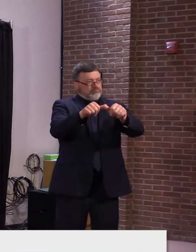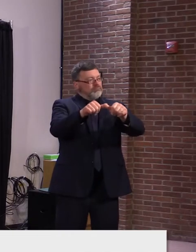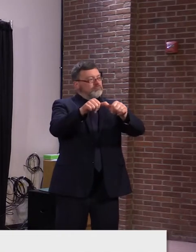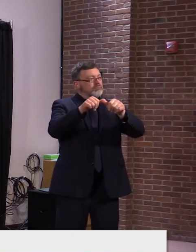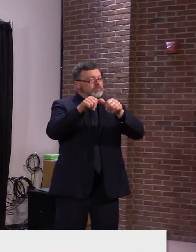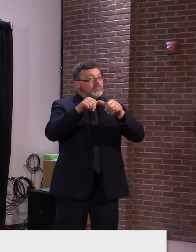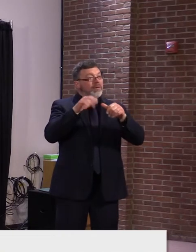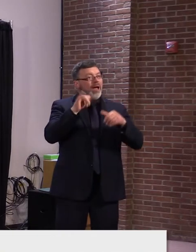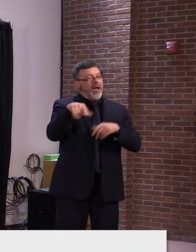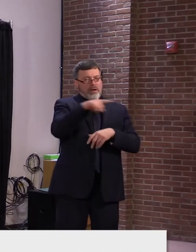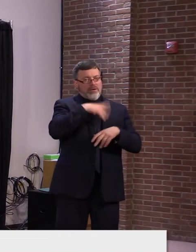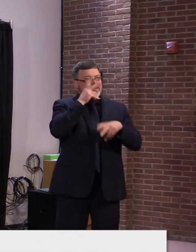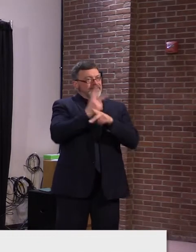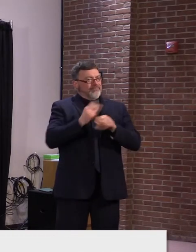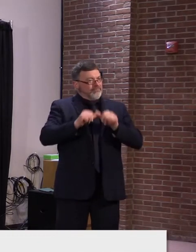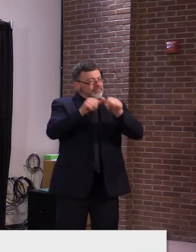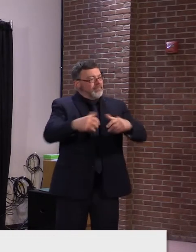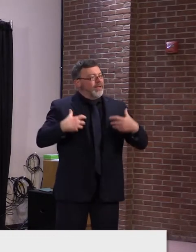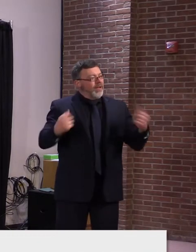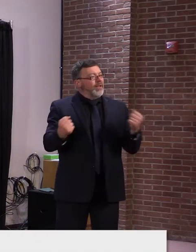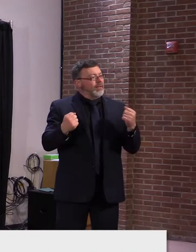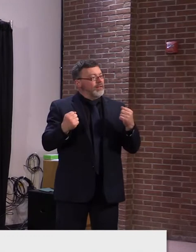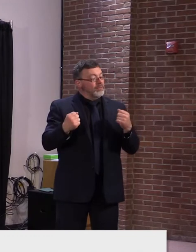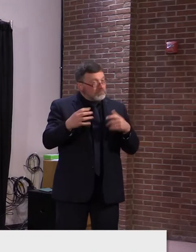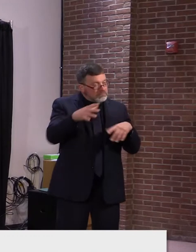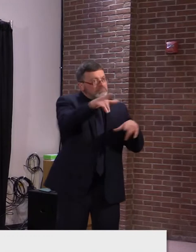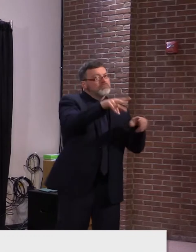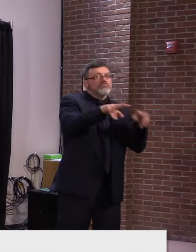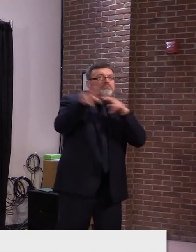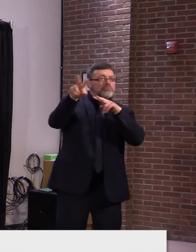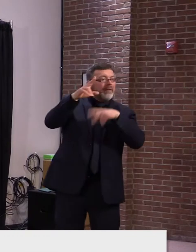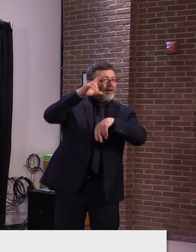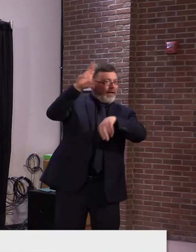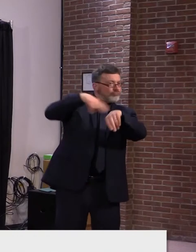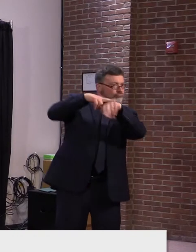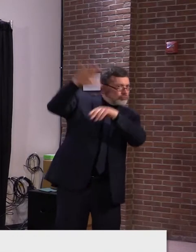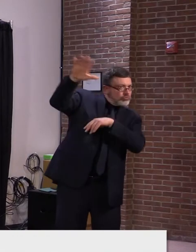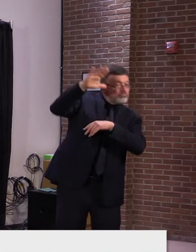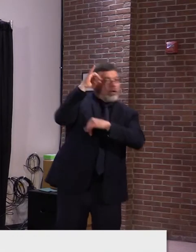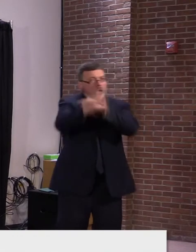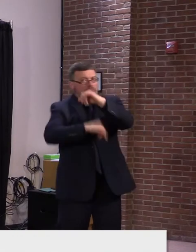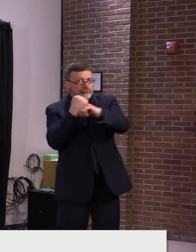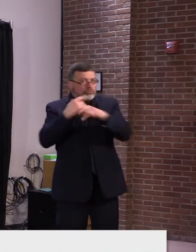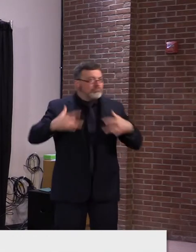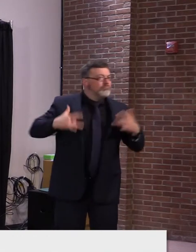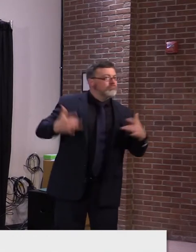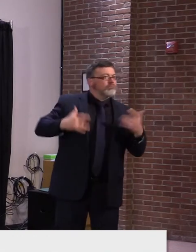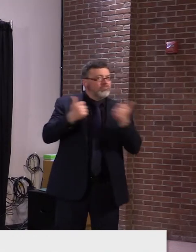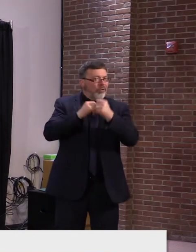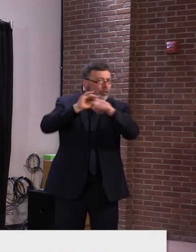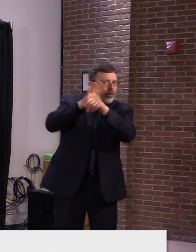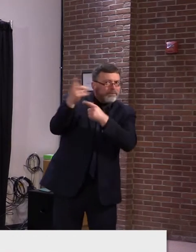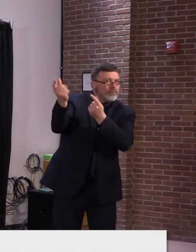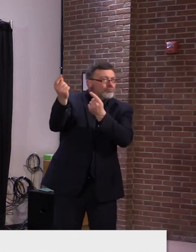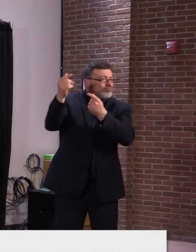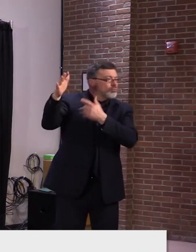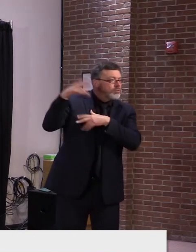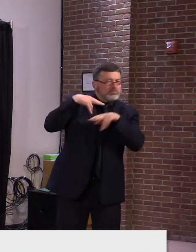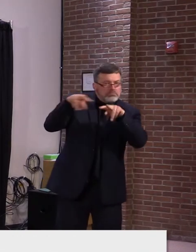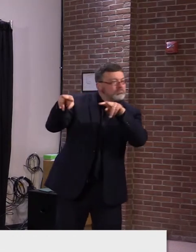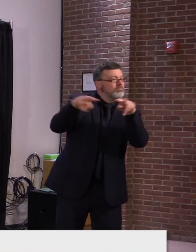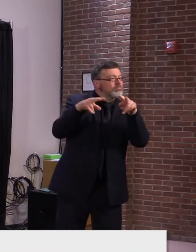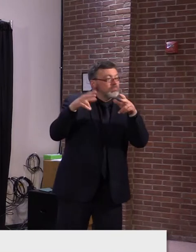remain aware of national and international developments regarding new strains, vaccine guidance, and